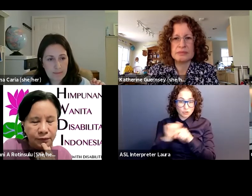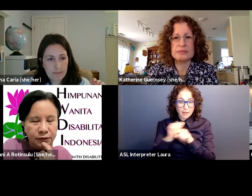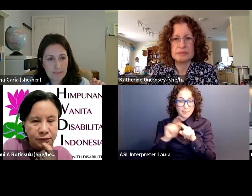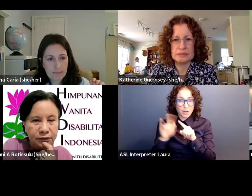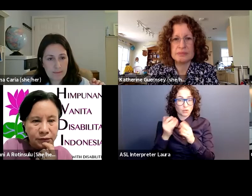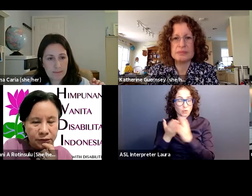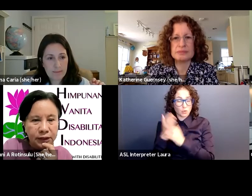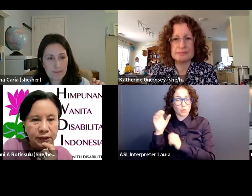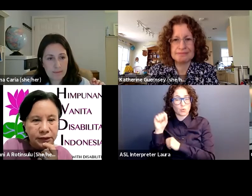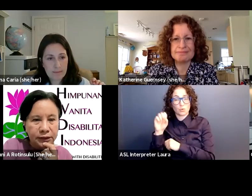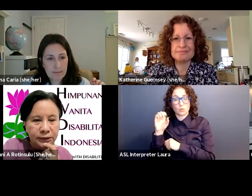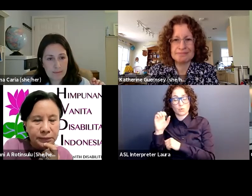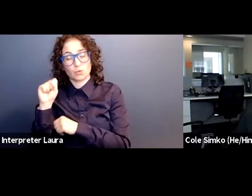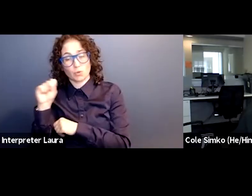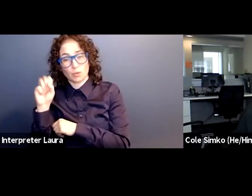social media.